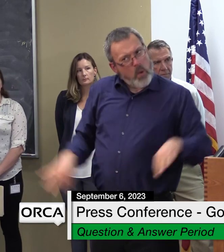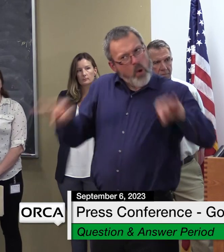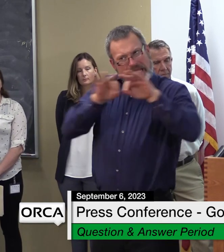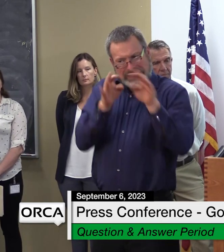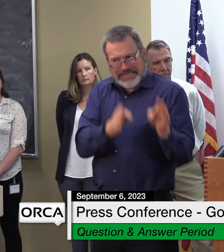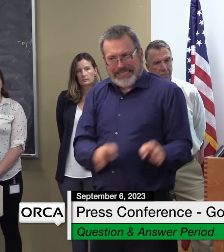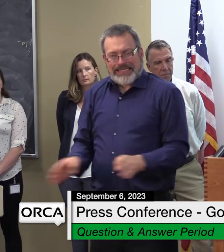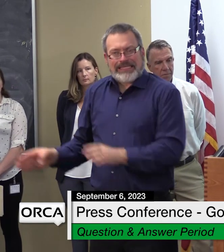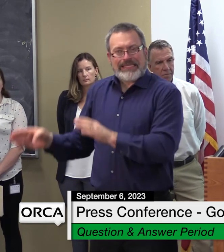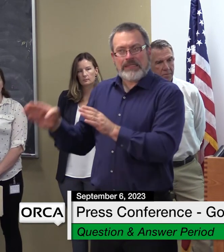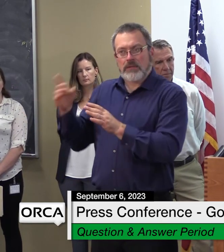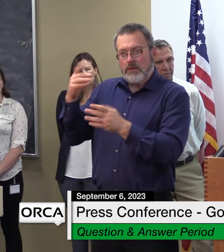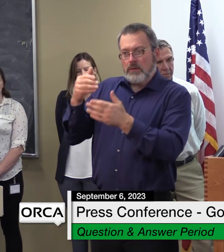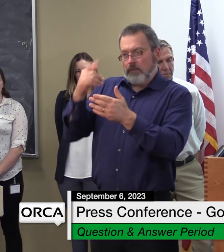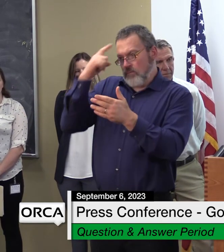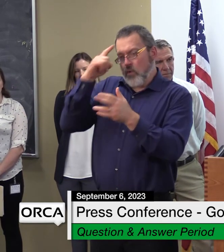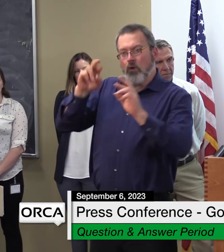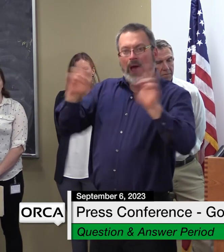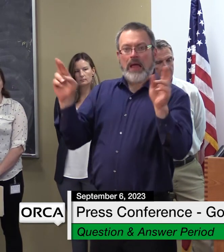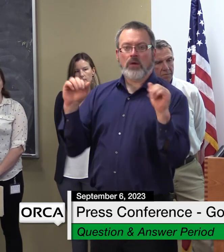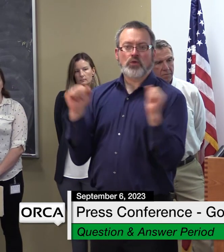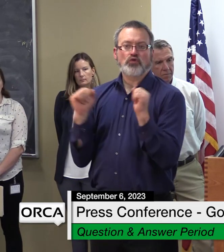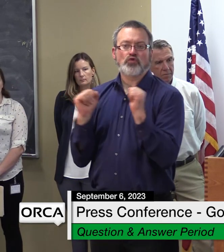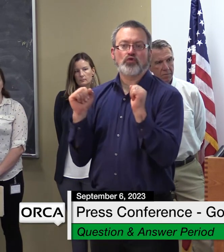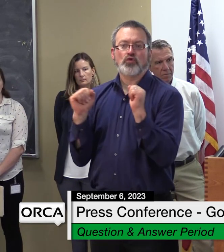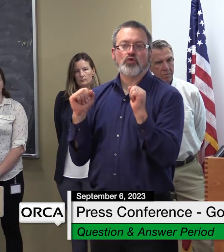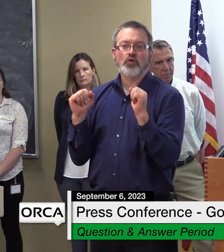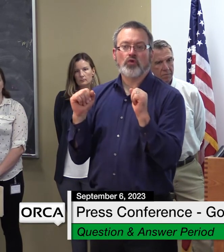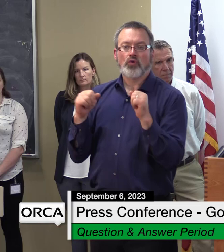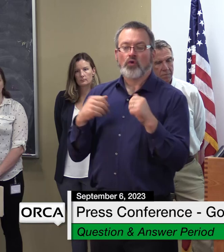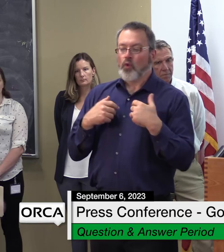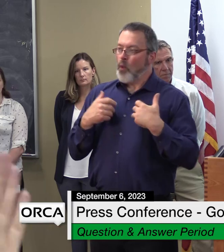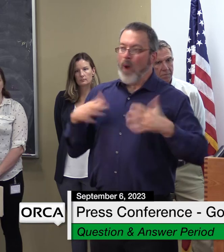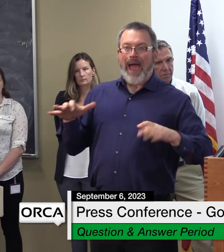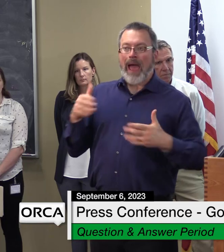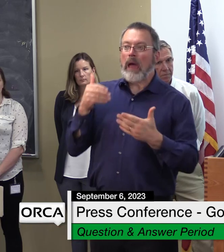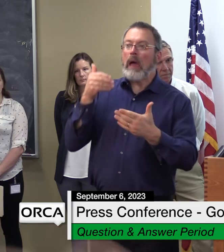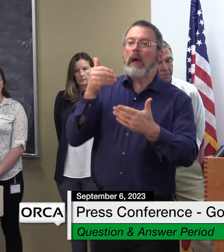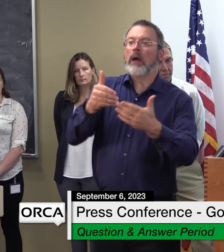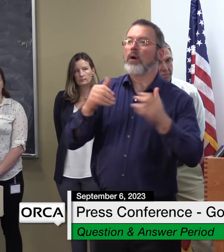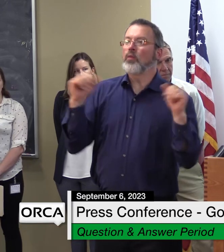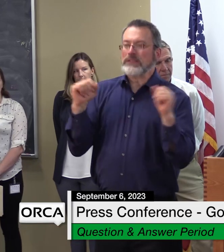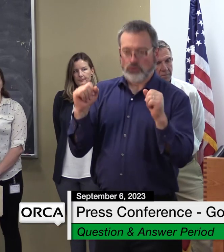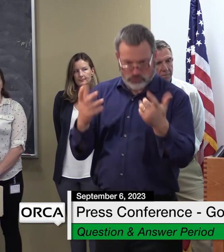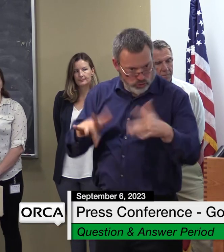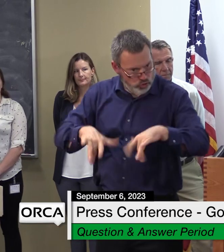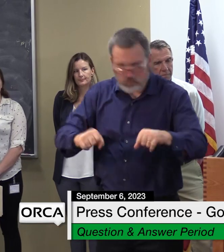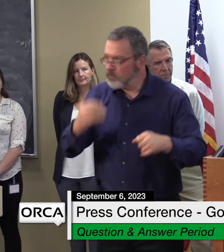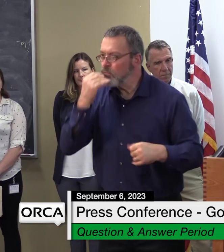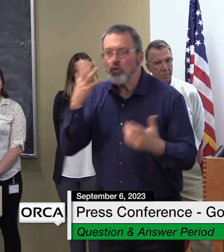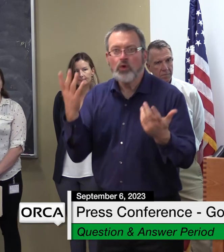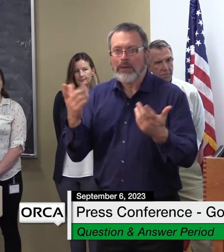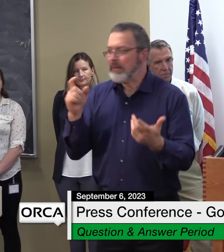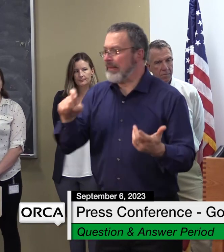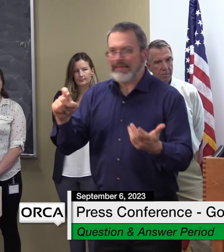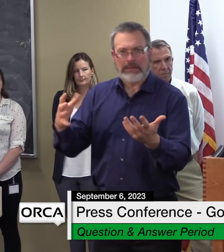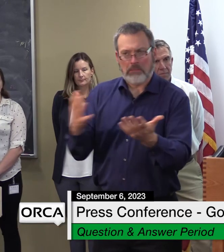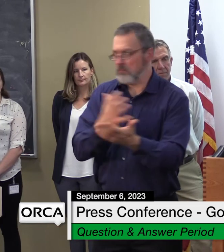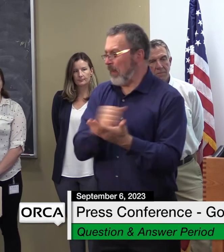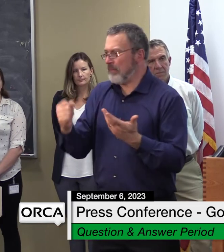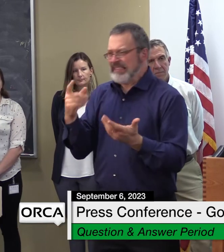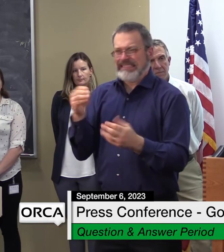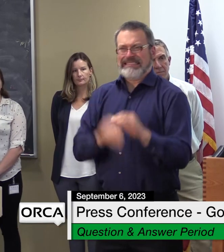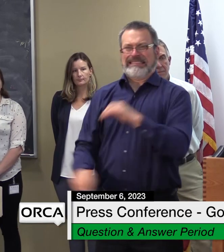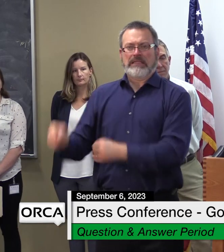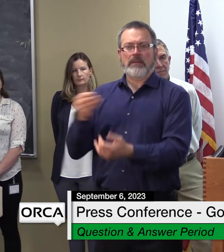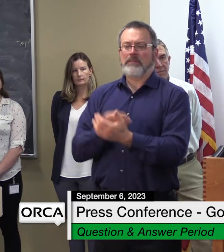scenario because we don't want to get a situation we come February and March where we're out searching for feed for livestock. When you say talking